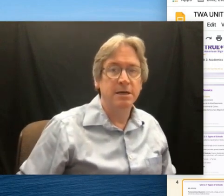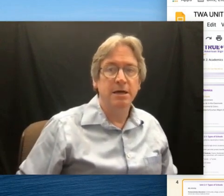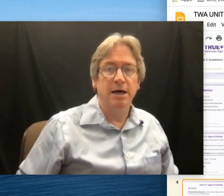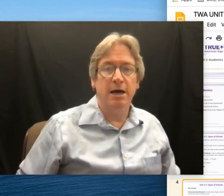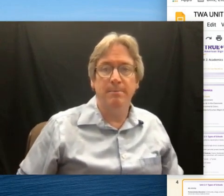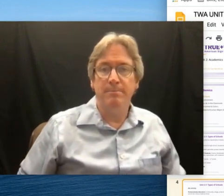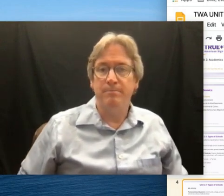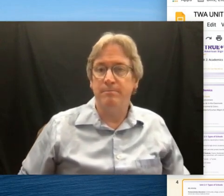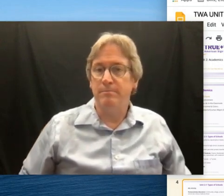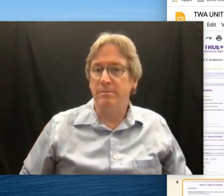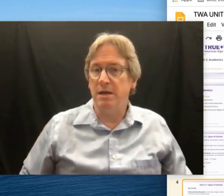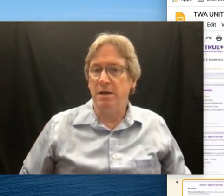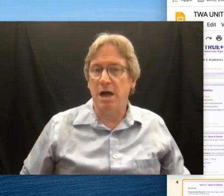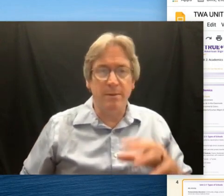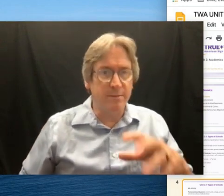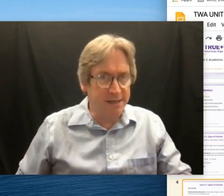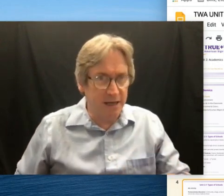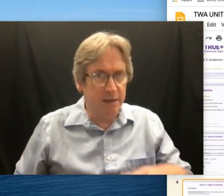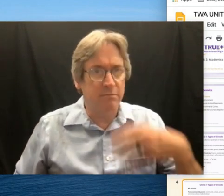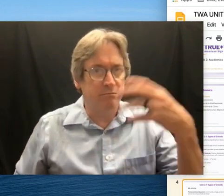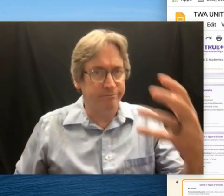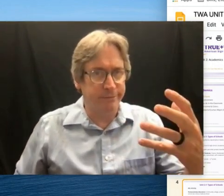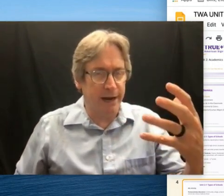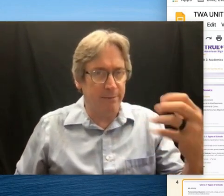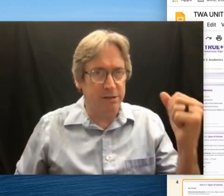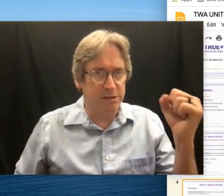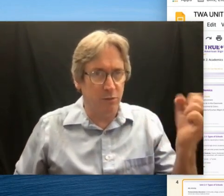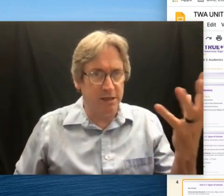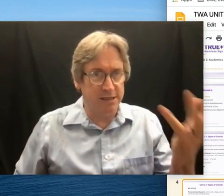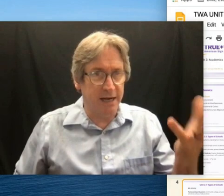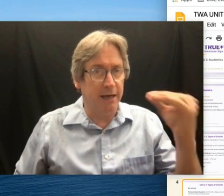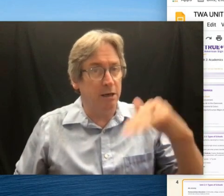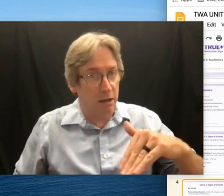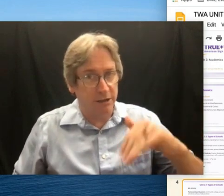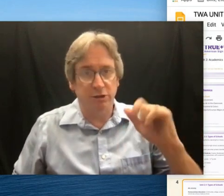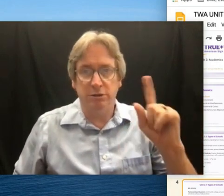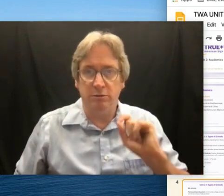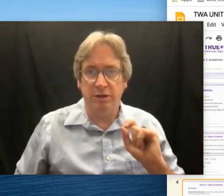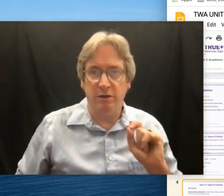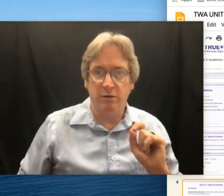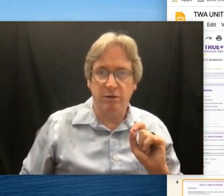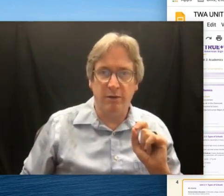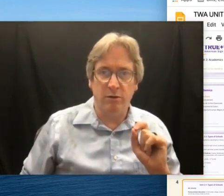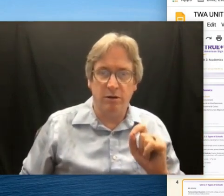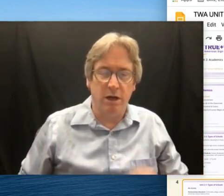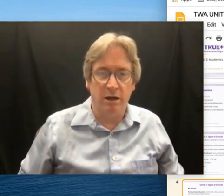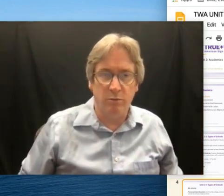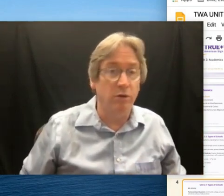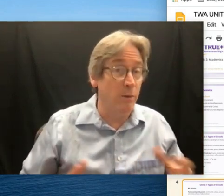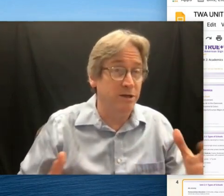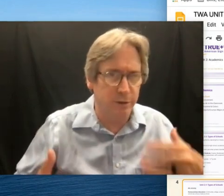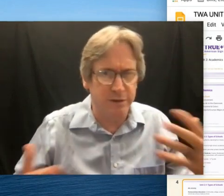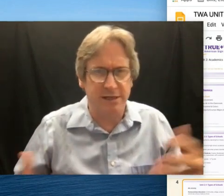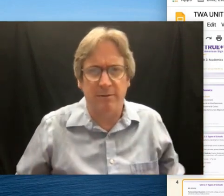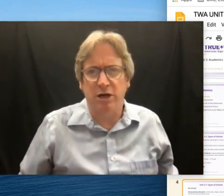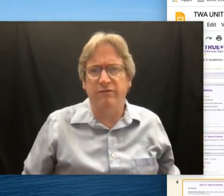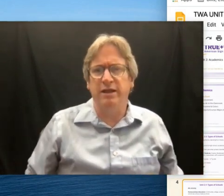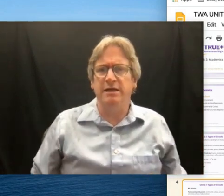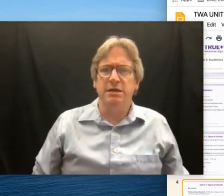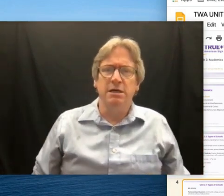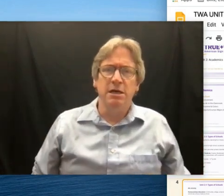that. A common mistake that happens when signing college that they will we'll go into, there's